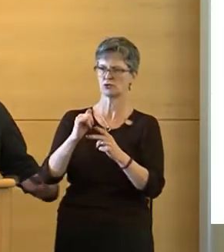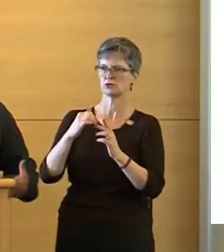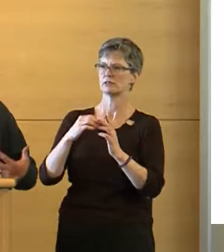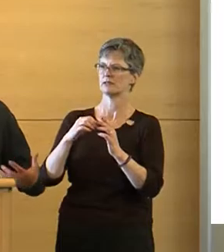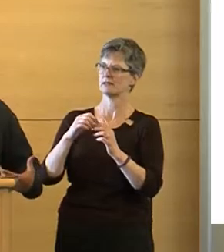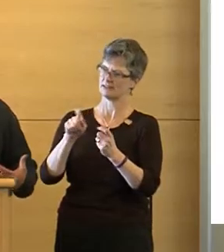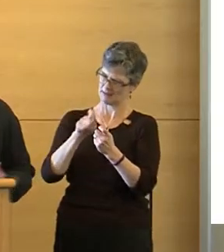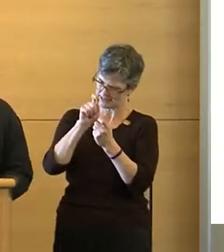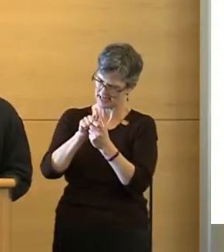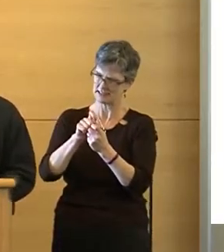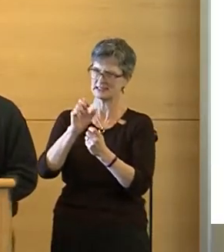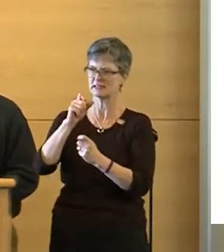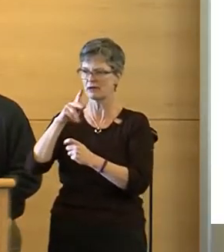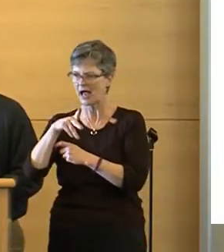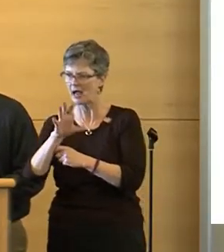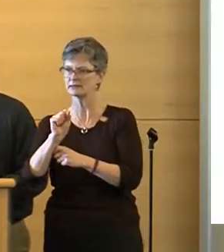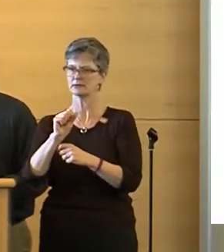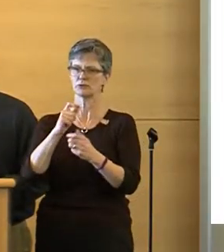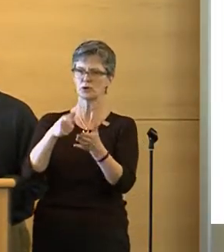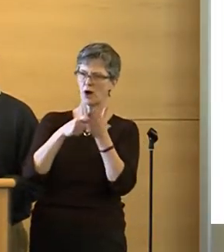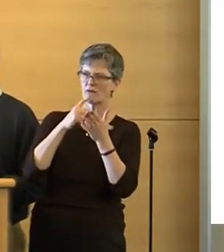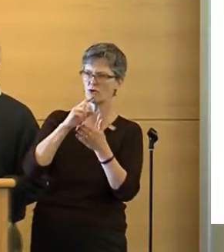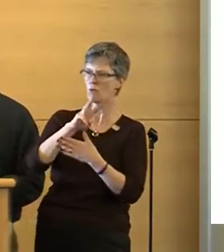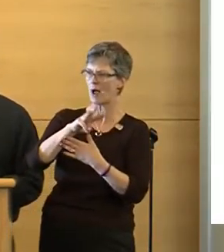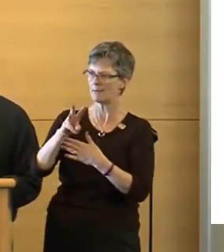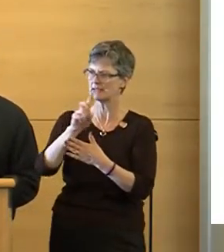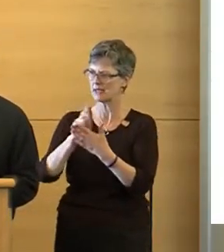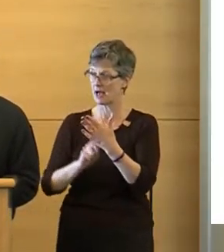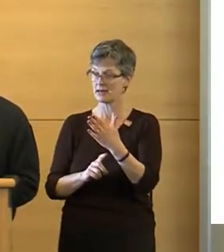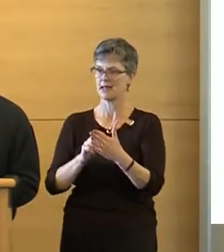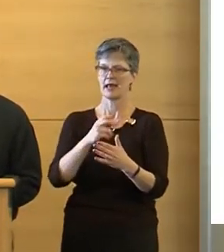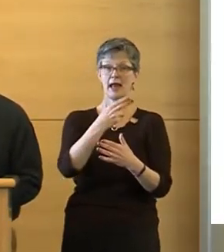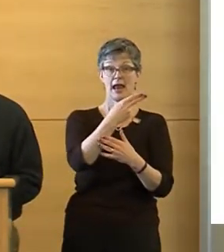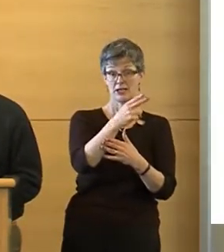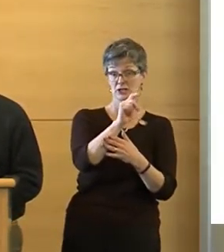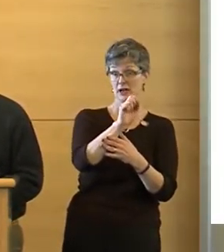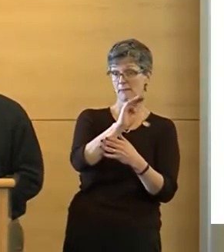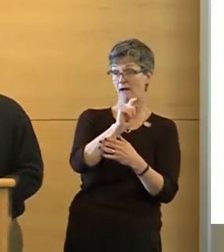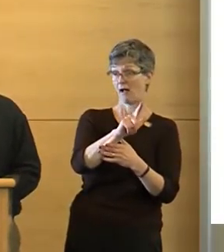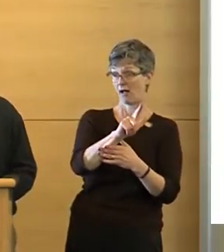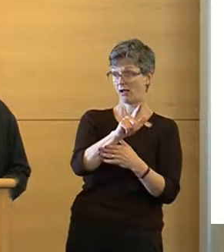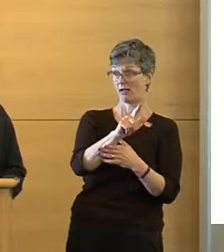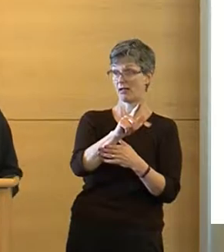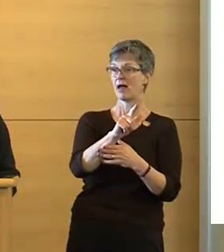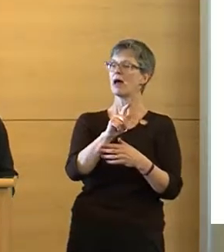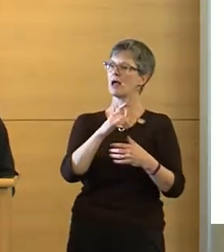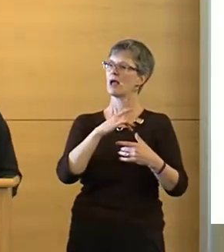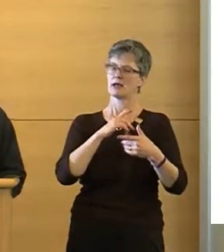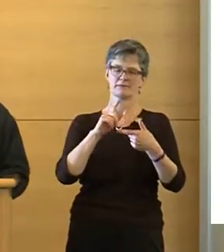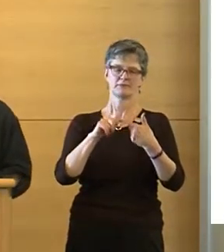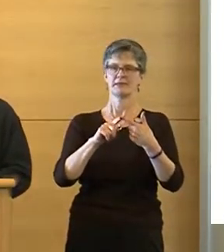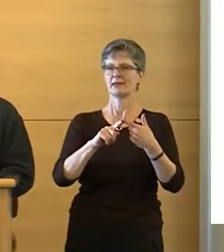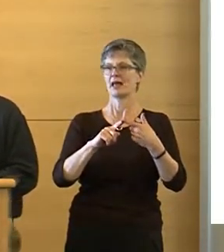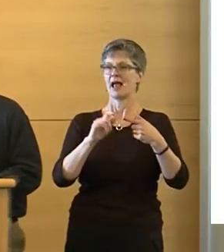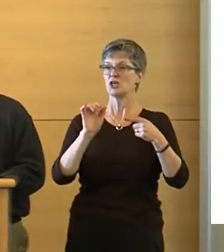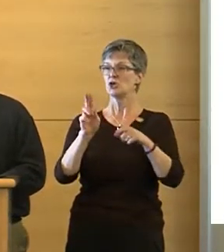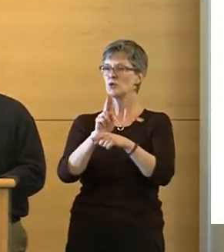kind of the standards body. So they are responsible for maintaining the HTML